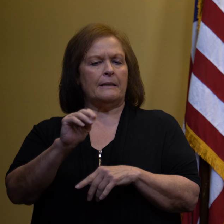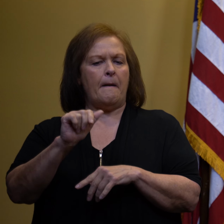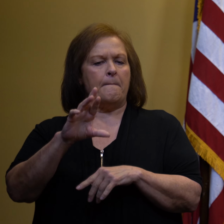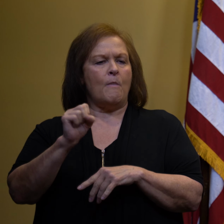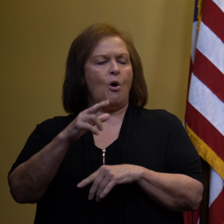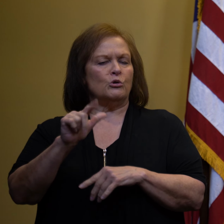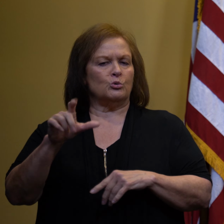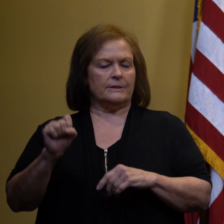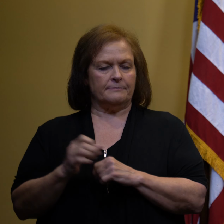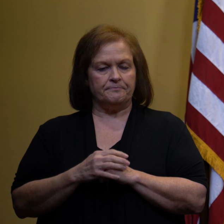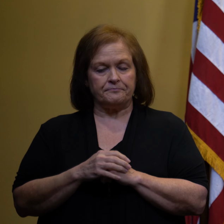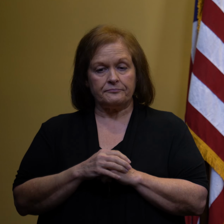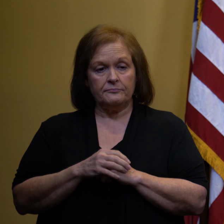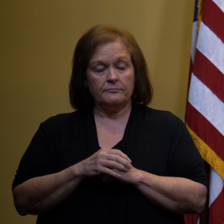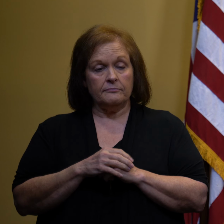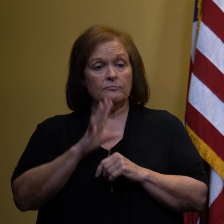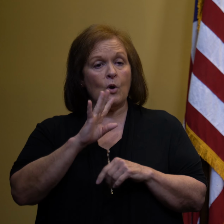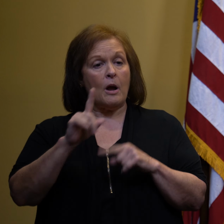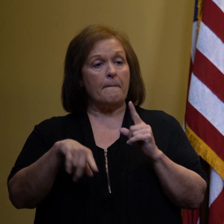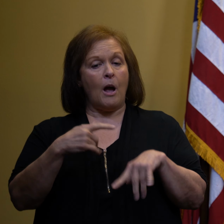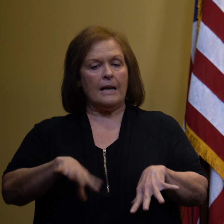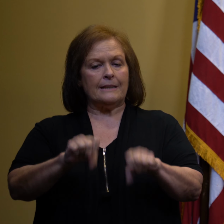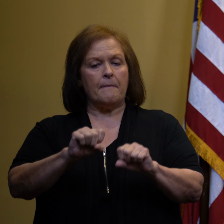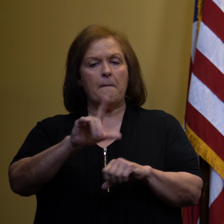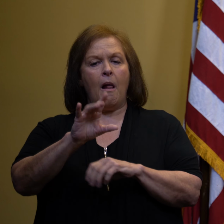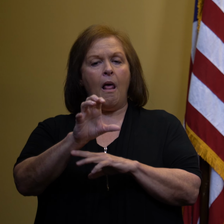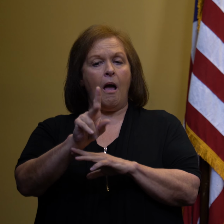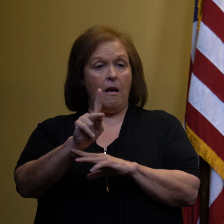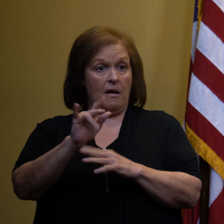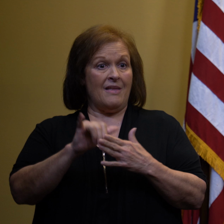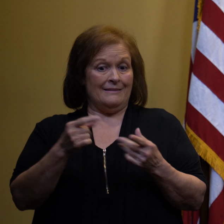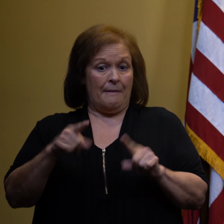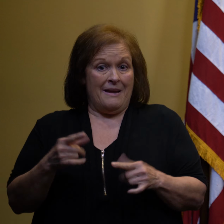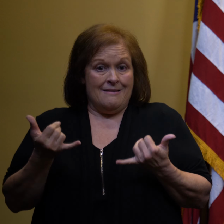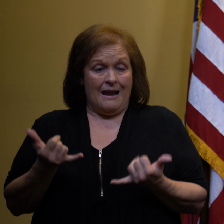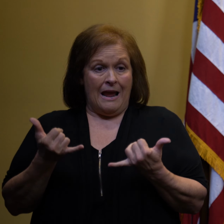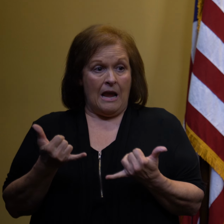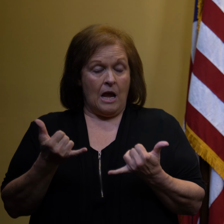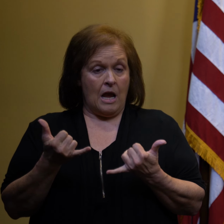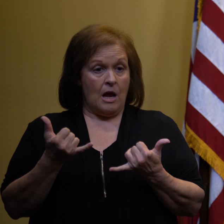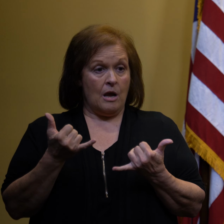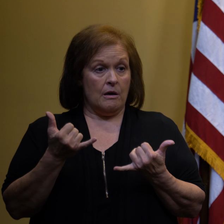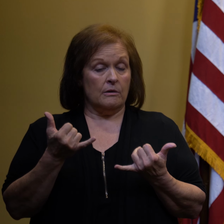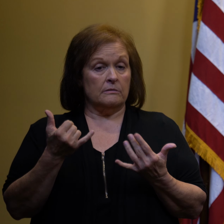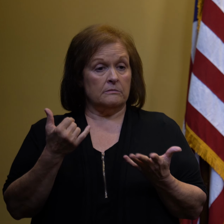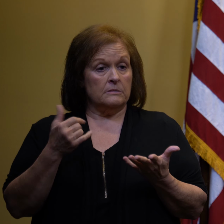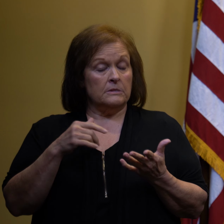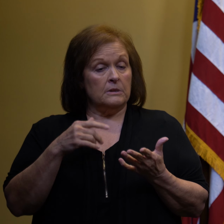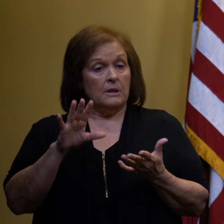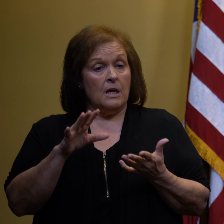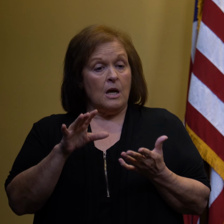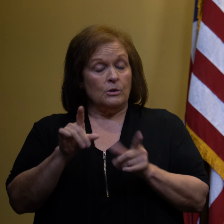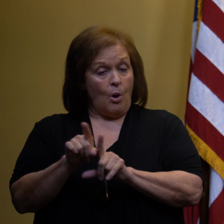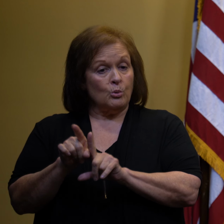Marshals. I mentioned the Adopt a Block that's actually happening right now, and I do want to say that it is also